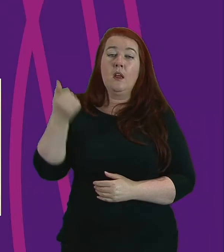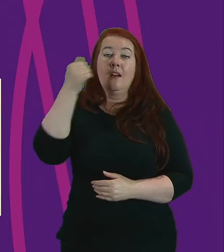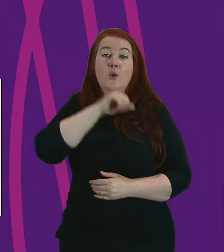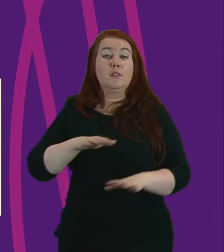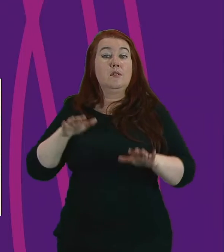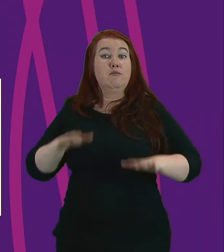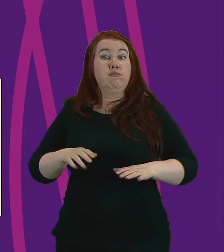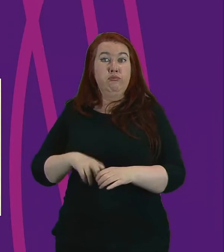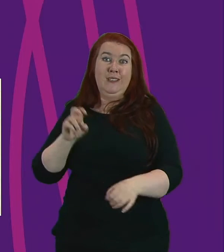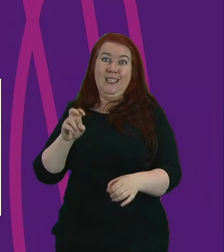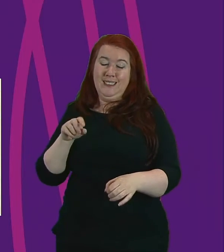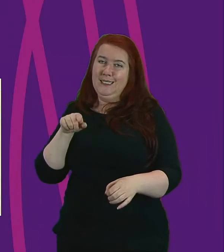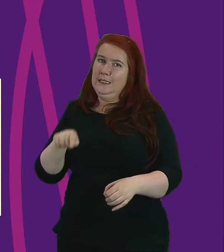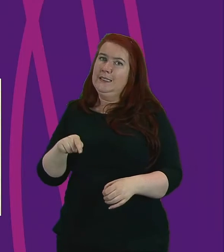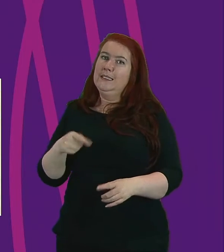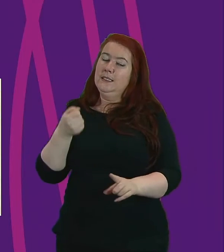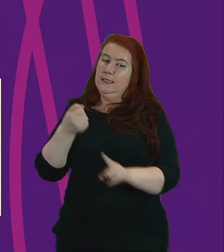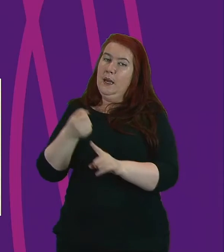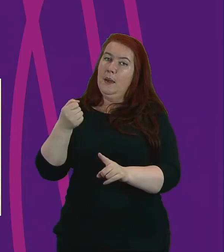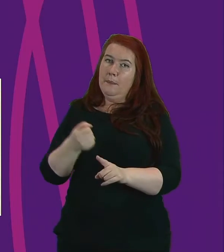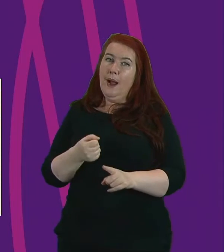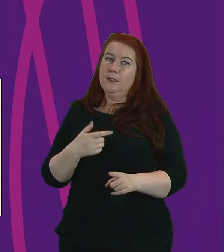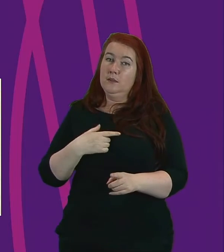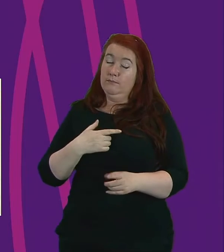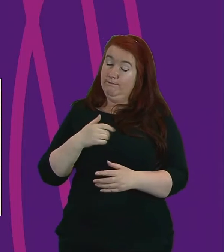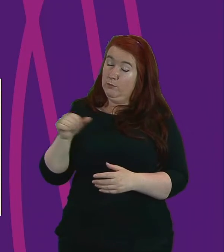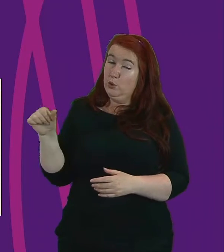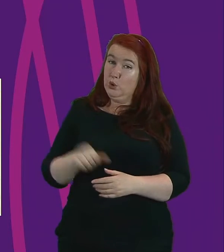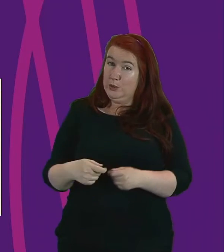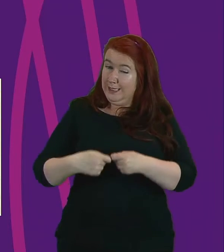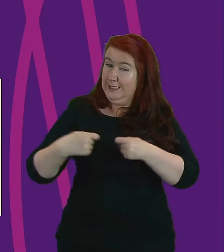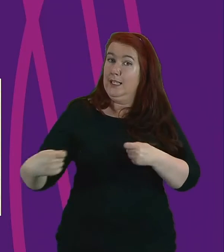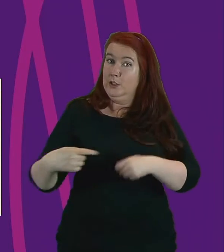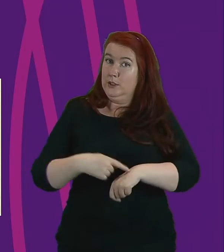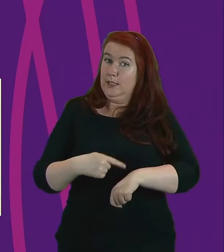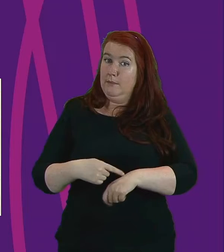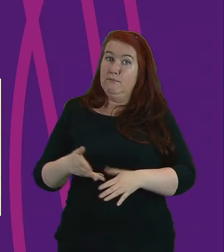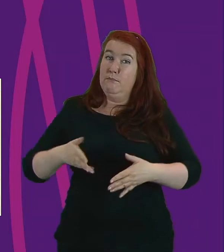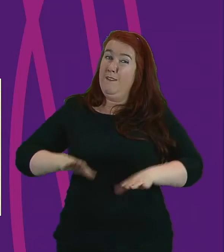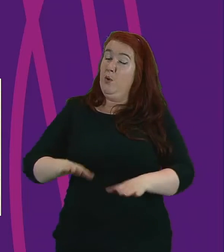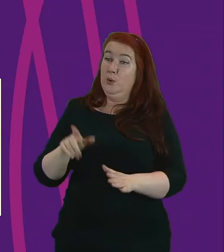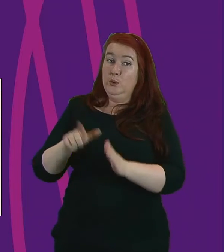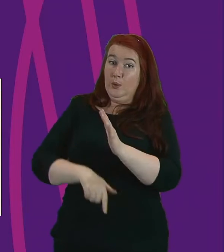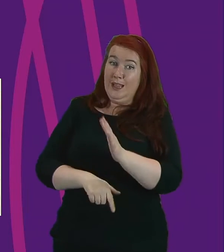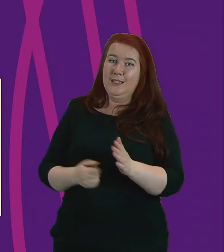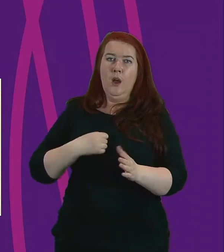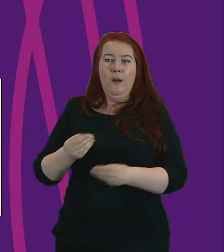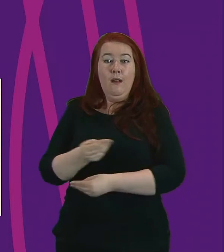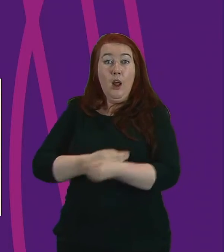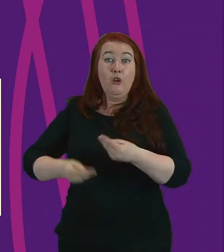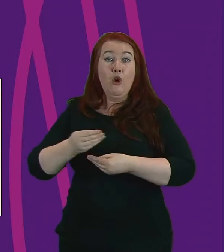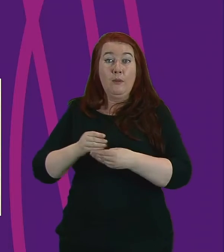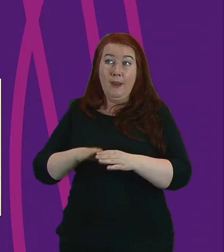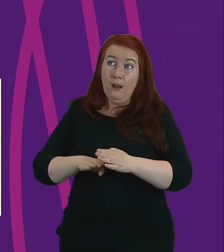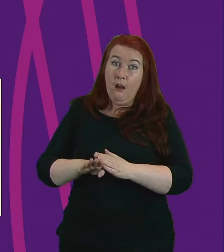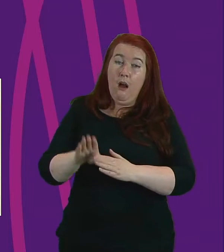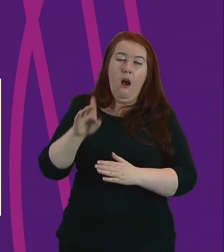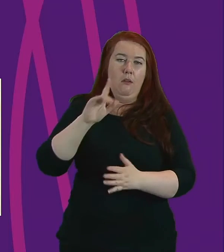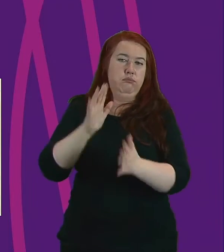to seek a 2-year extension of the transition period this month before it's too late and our economic recovery from the pandemic is derailed. Only